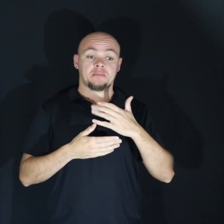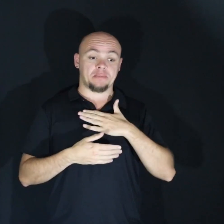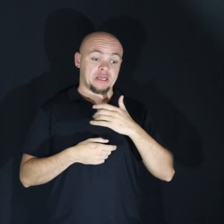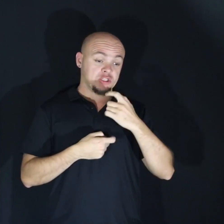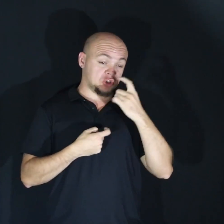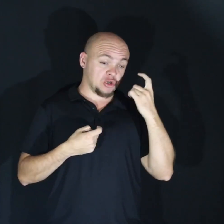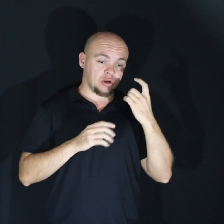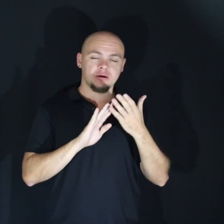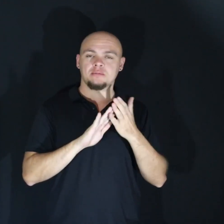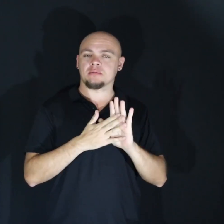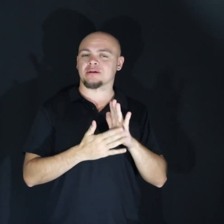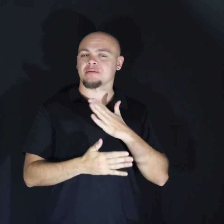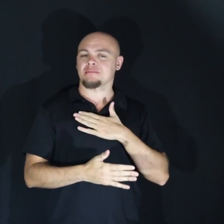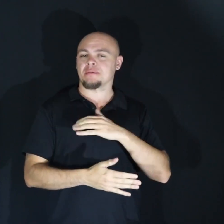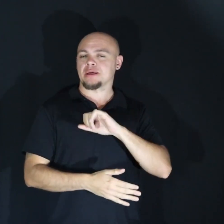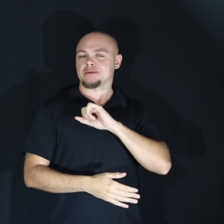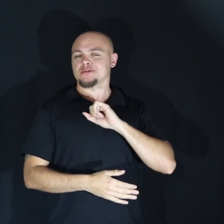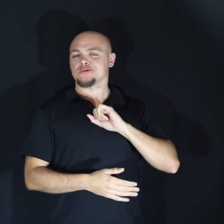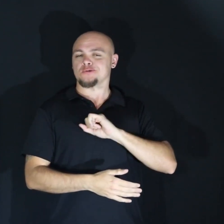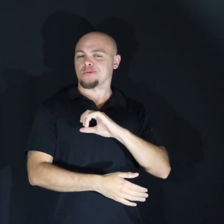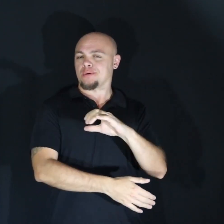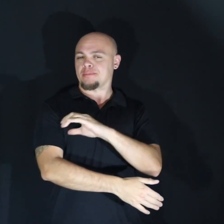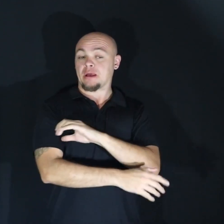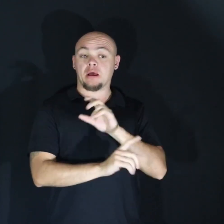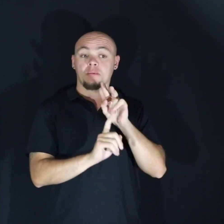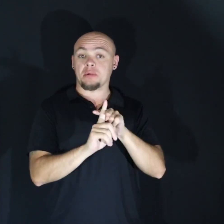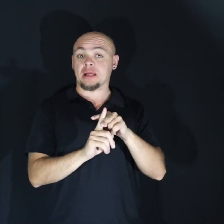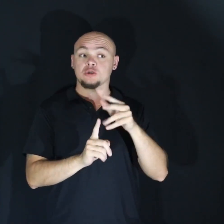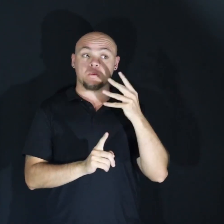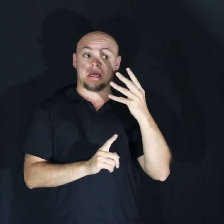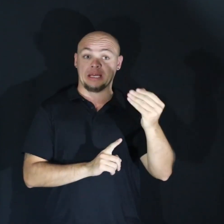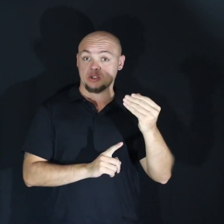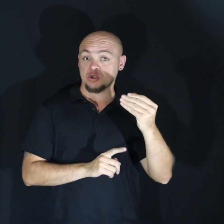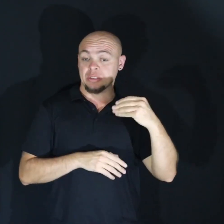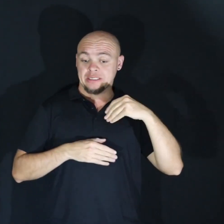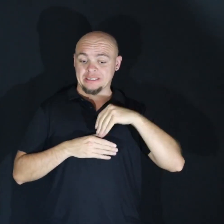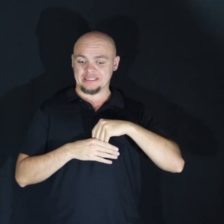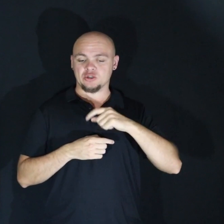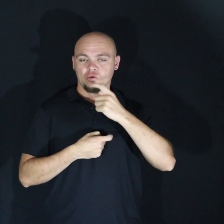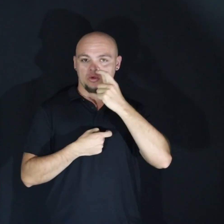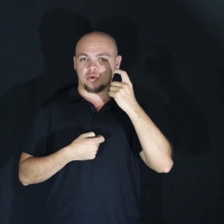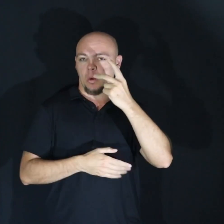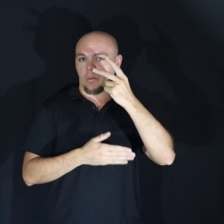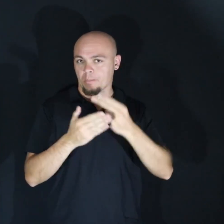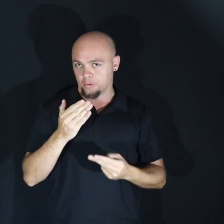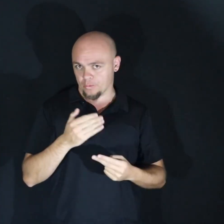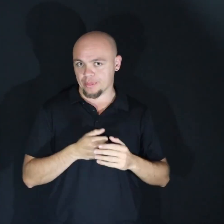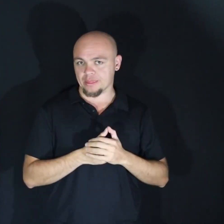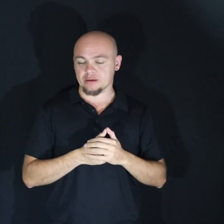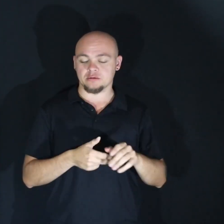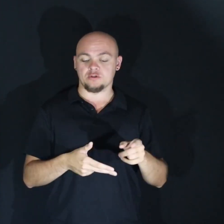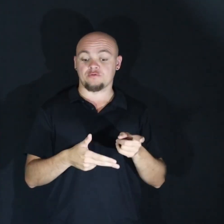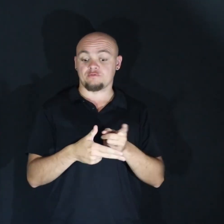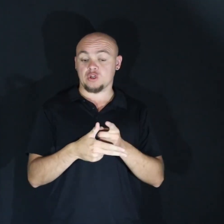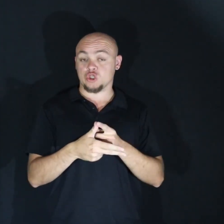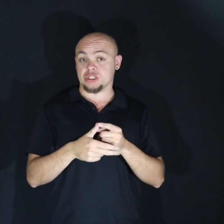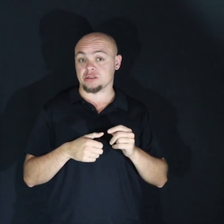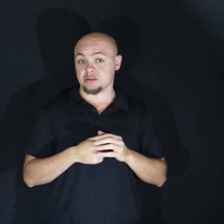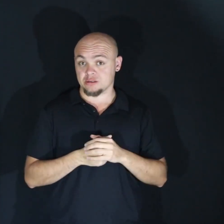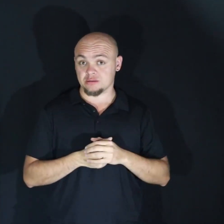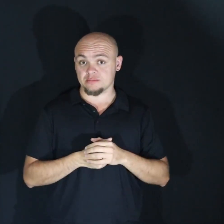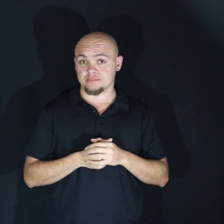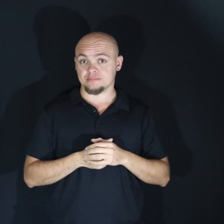into my superpower. And these apply to both external and internal scars. Step 1,